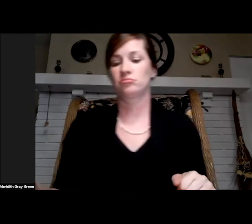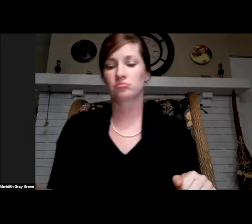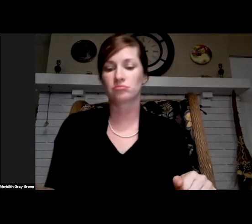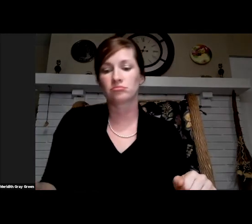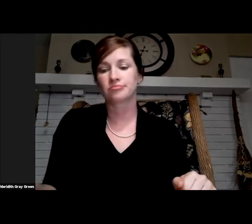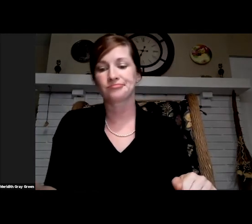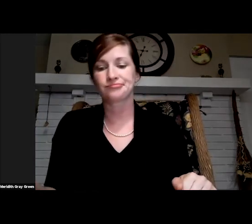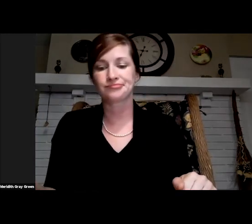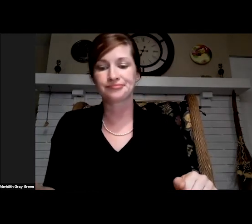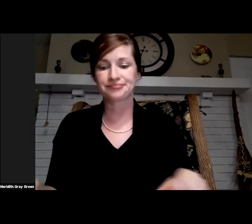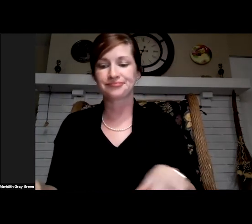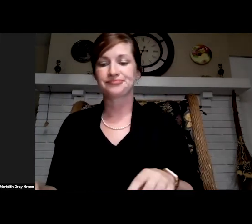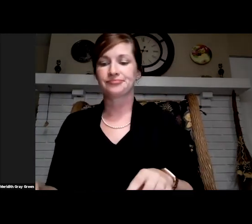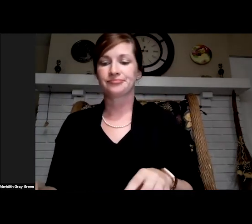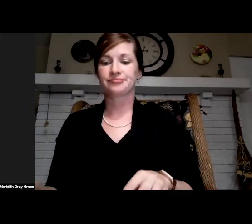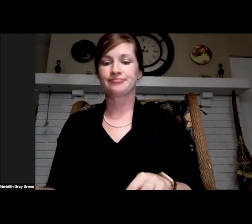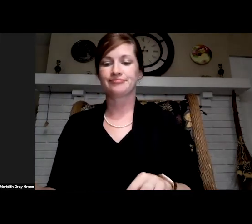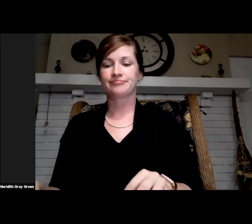culture.